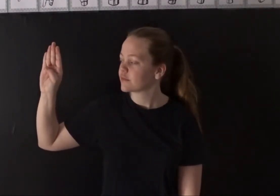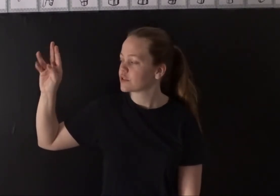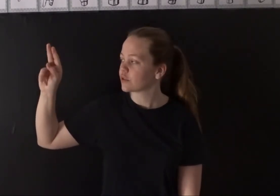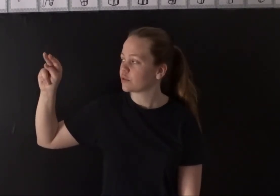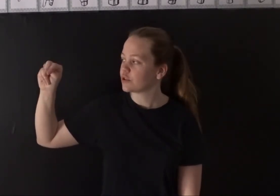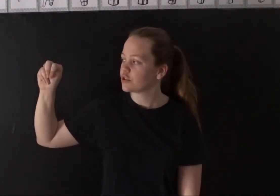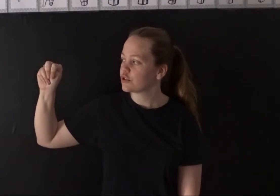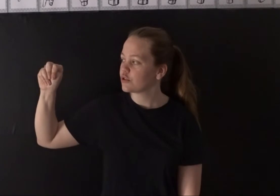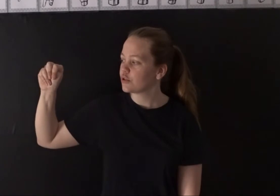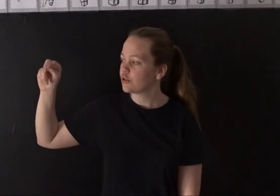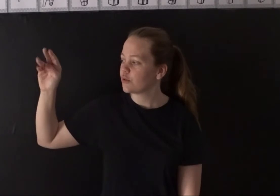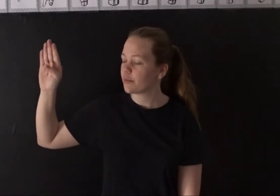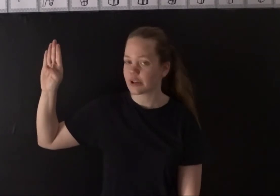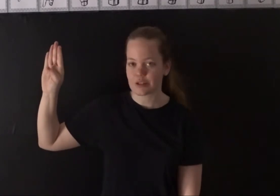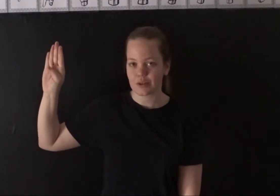So New Brunswick.